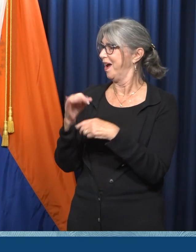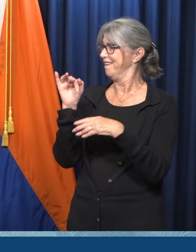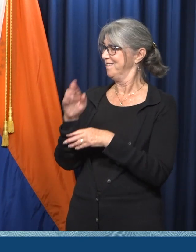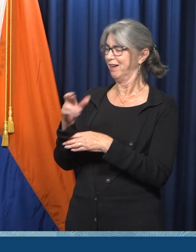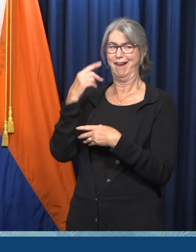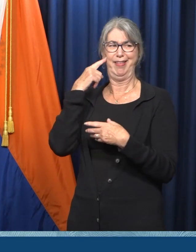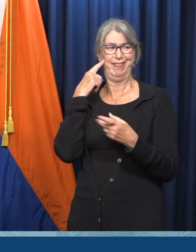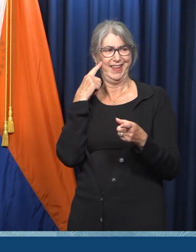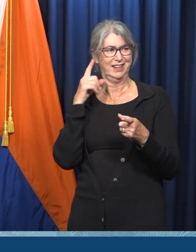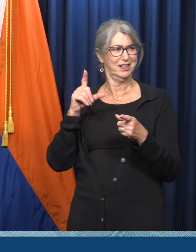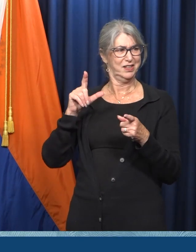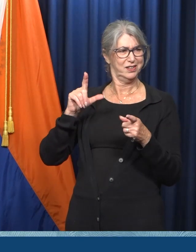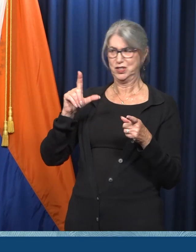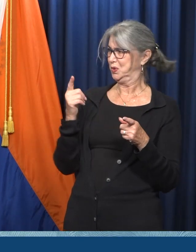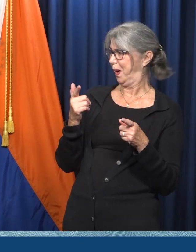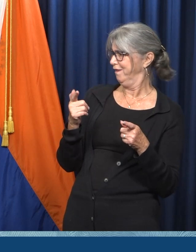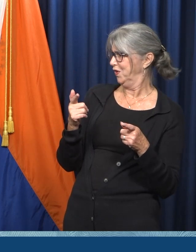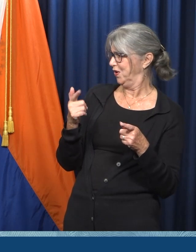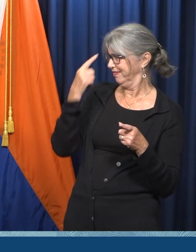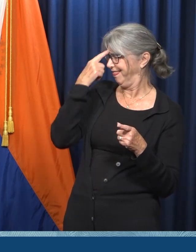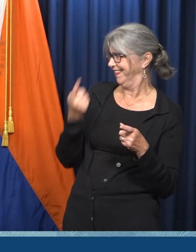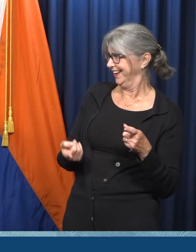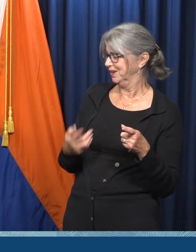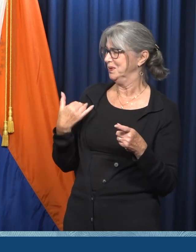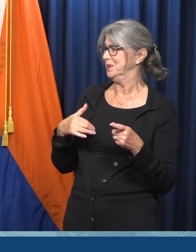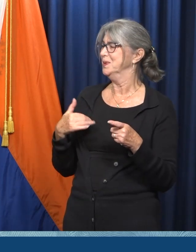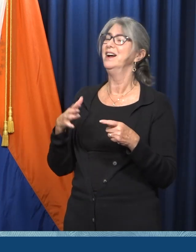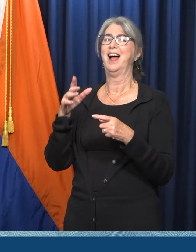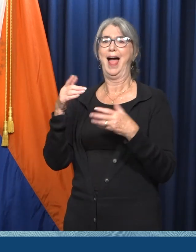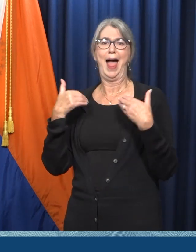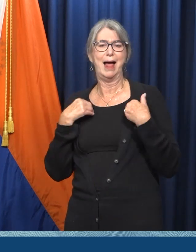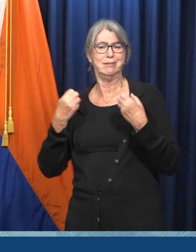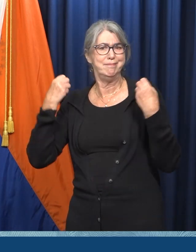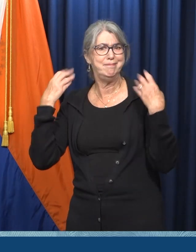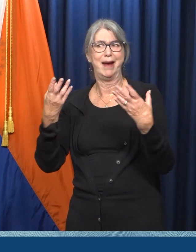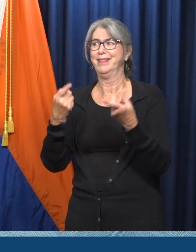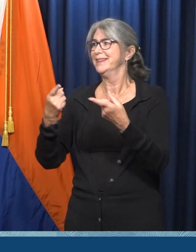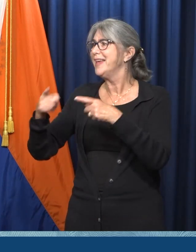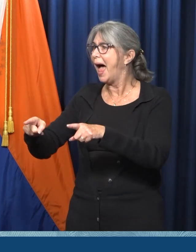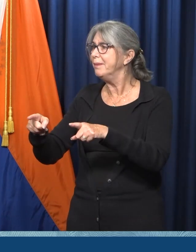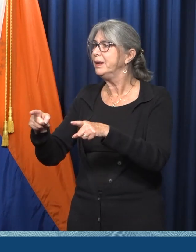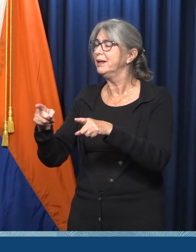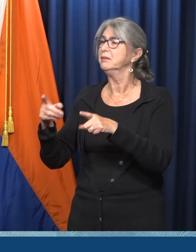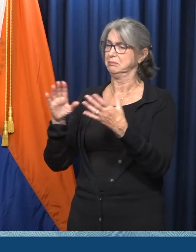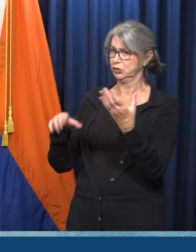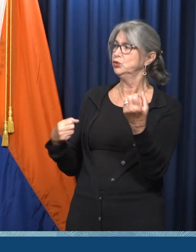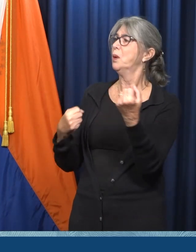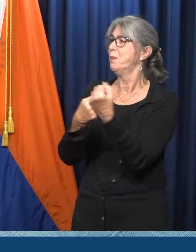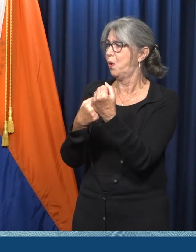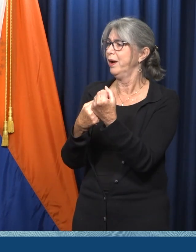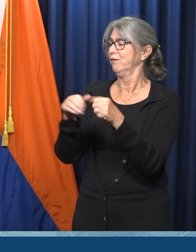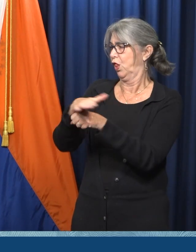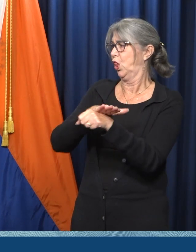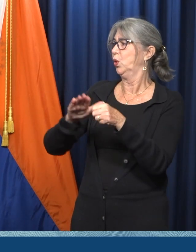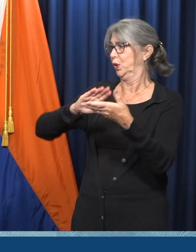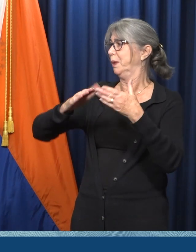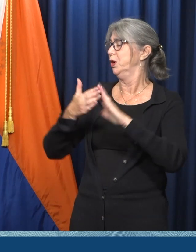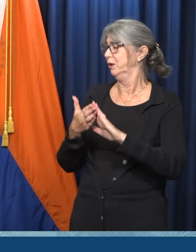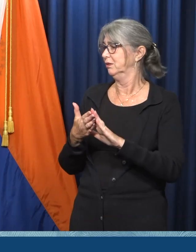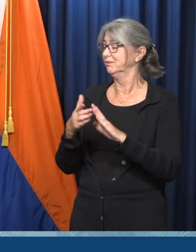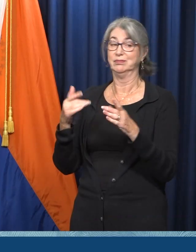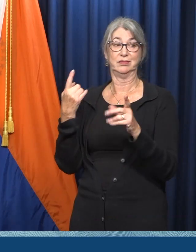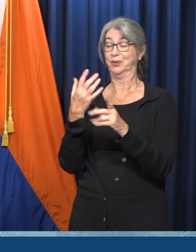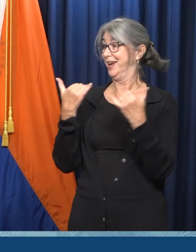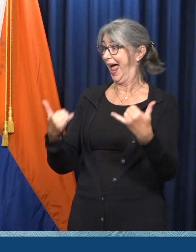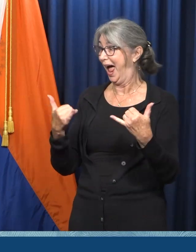fair. I believe it was the 21st annual library fair, where they had so many things happening in support of the local community. So at